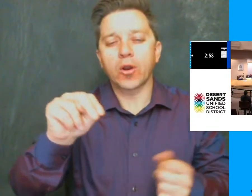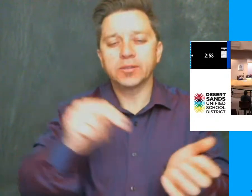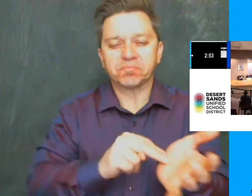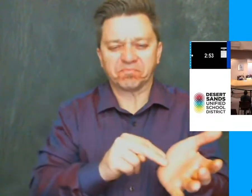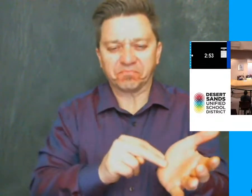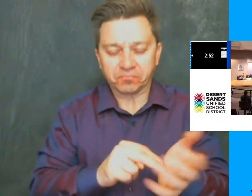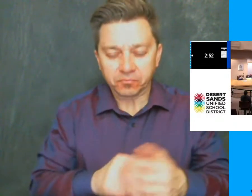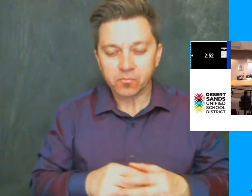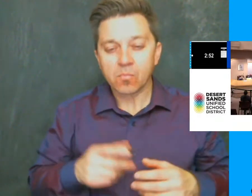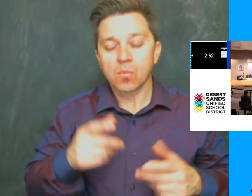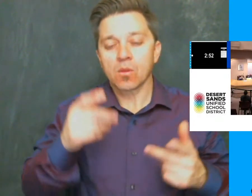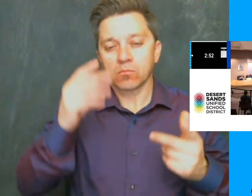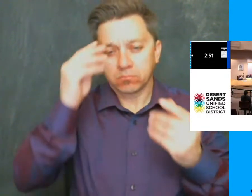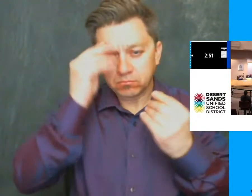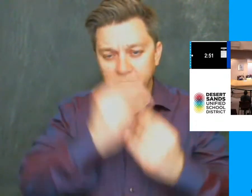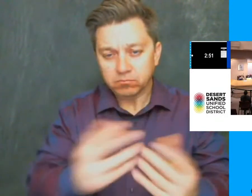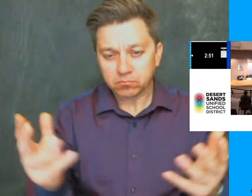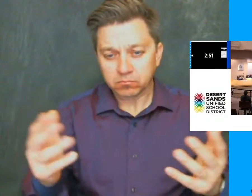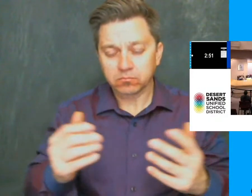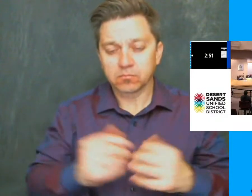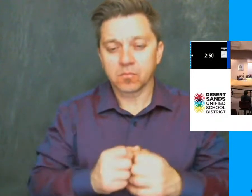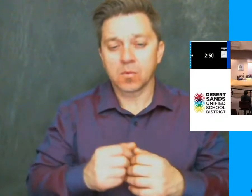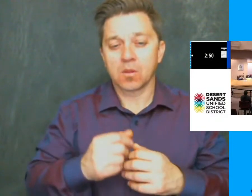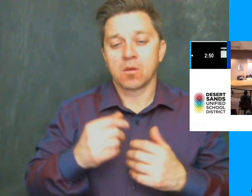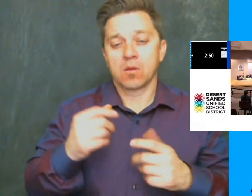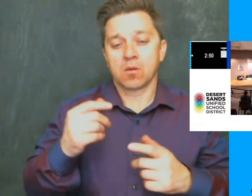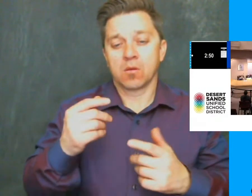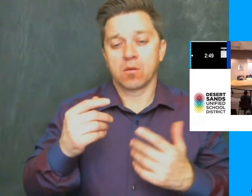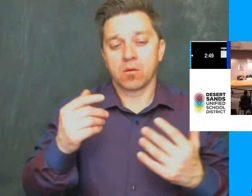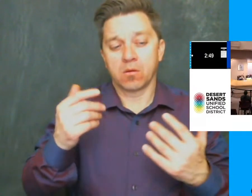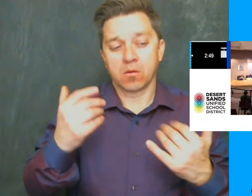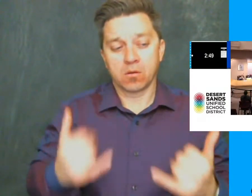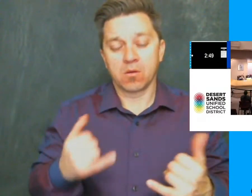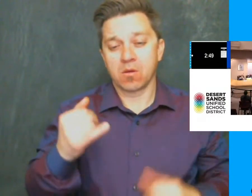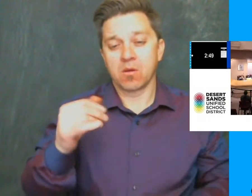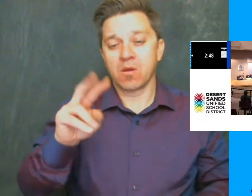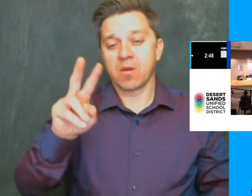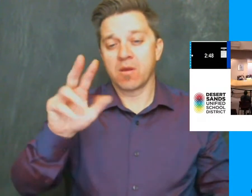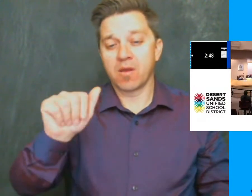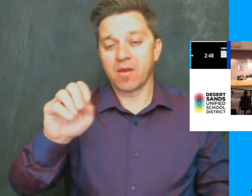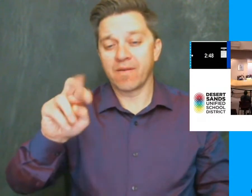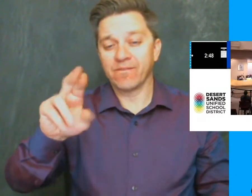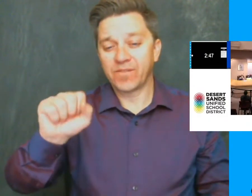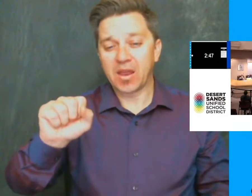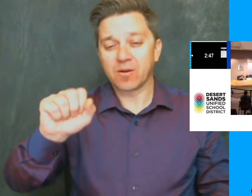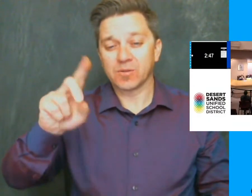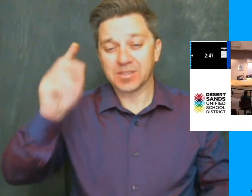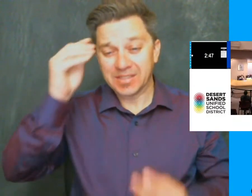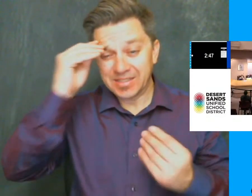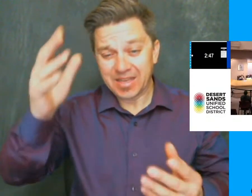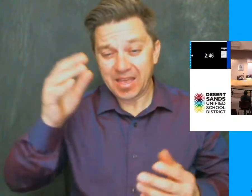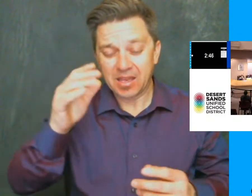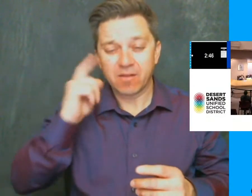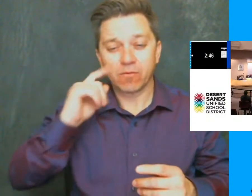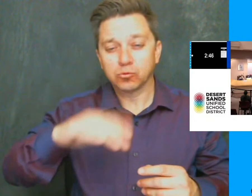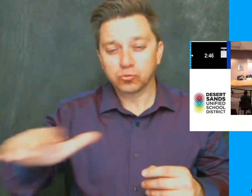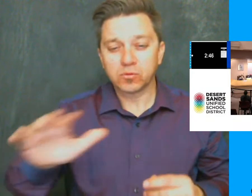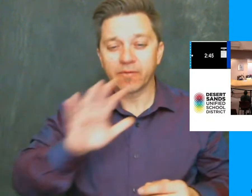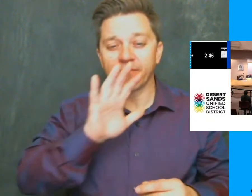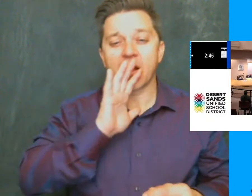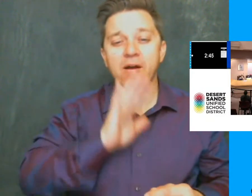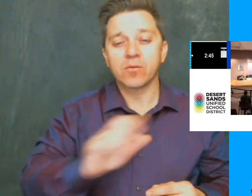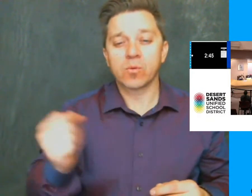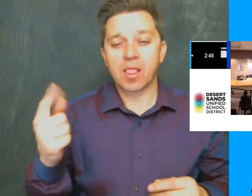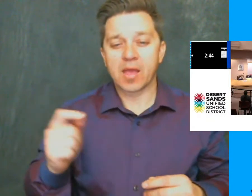the current 14-month VAERS data for children 5 to 11 years old. There has